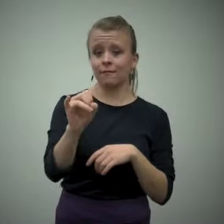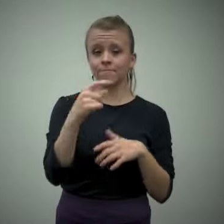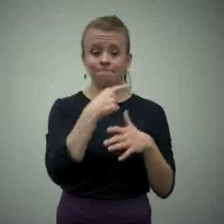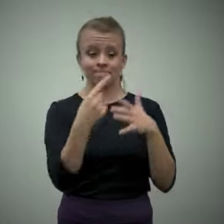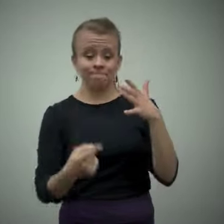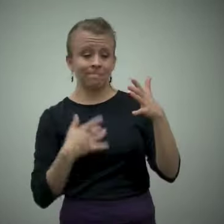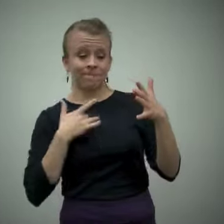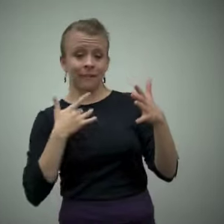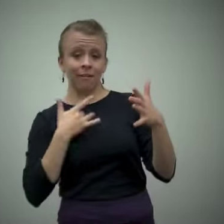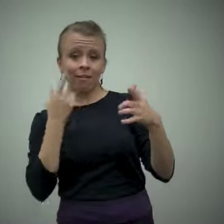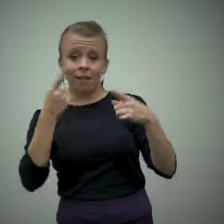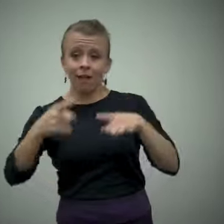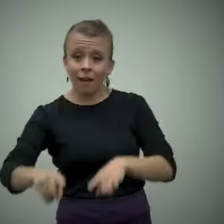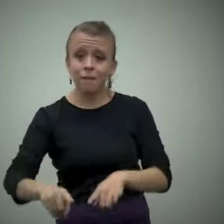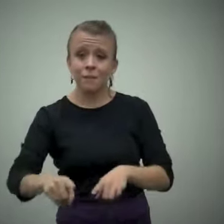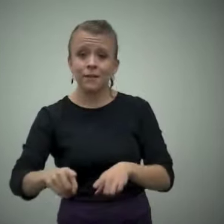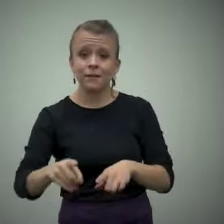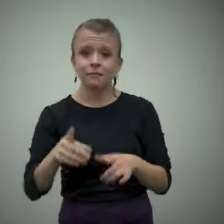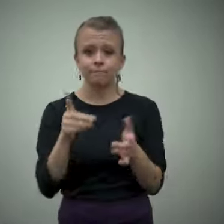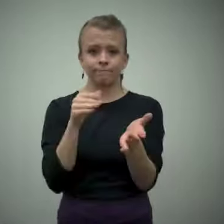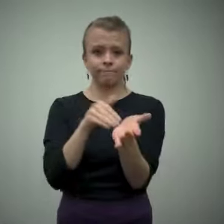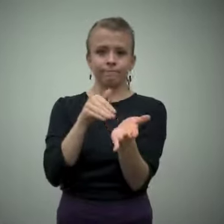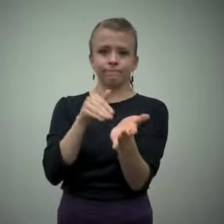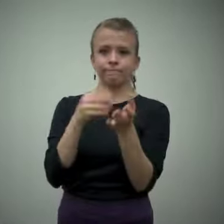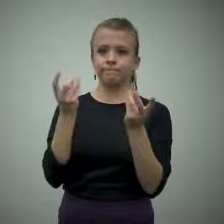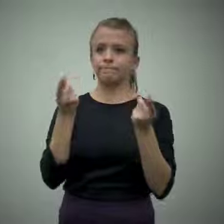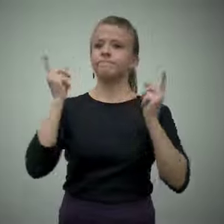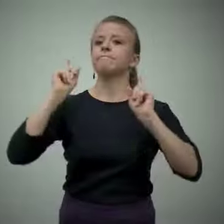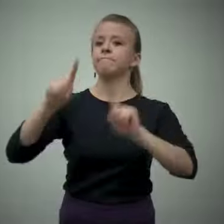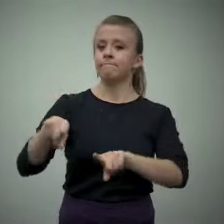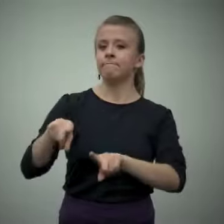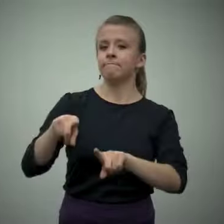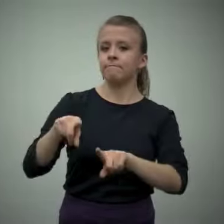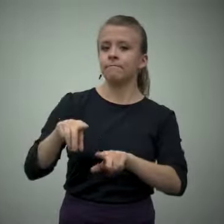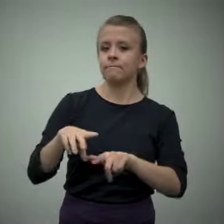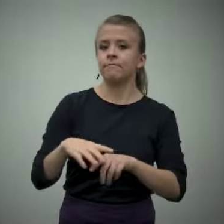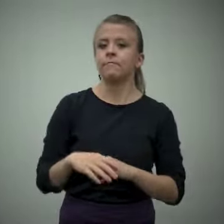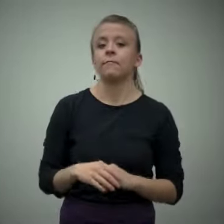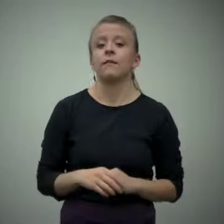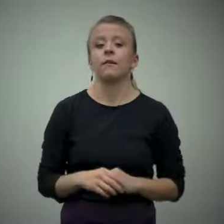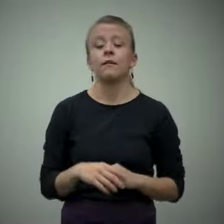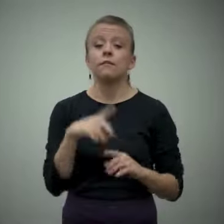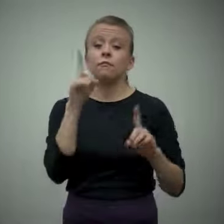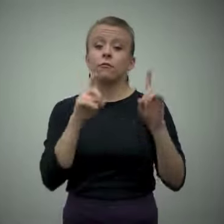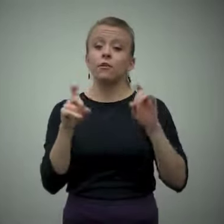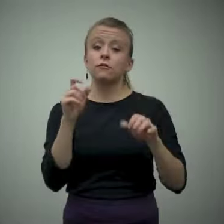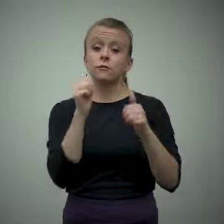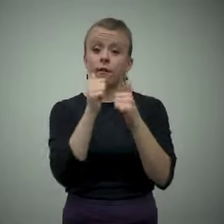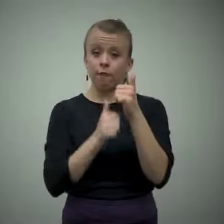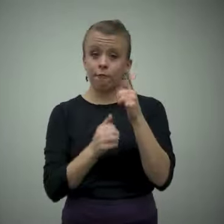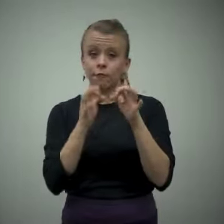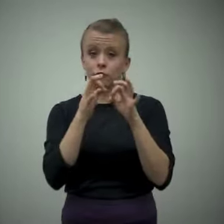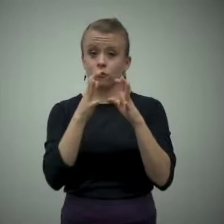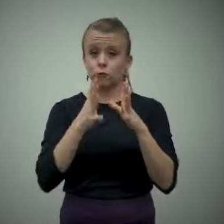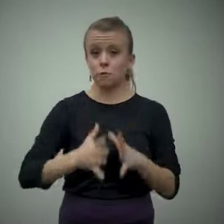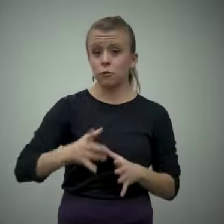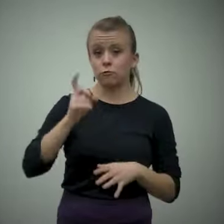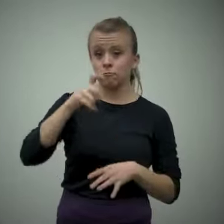prevention. If any of the following symptoms appear, go to your doctor immediately. Questions every interpreter